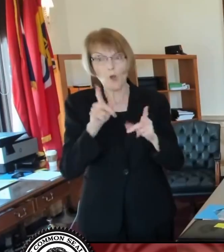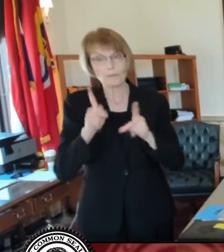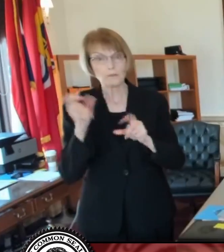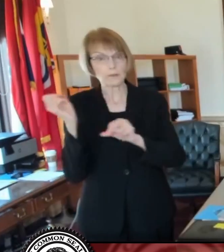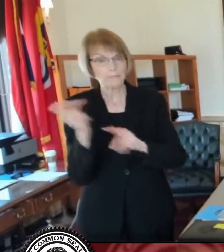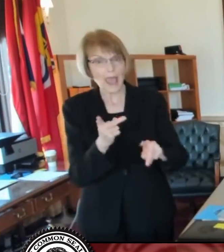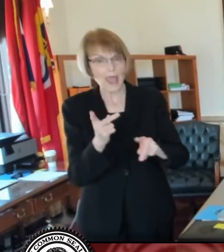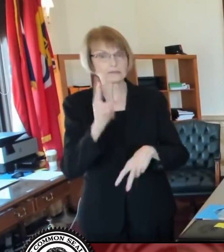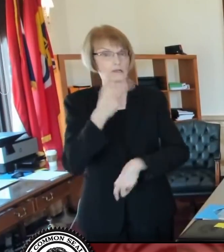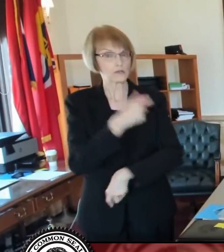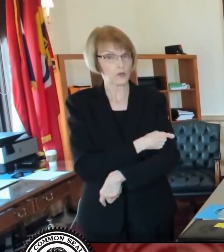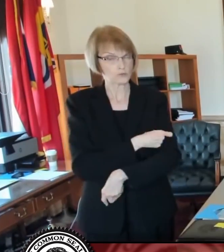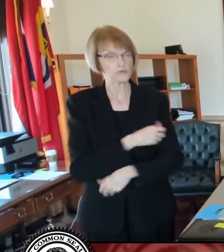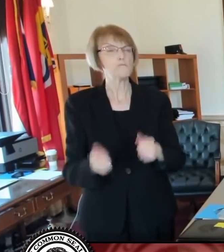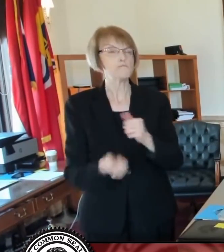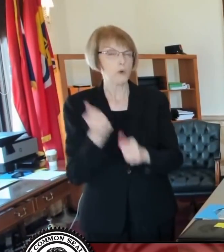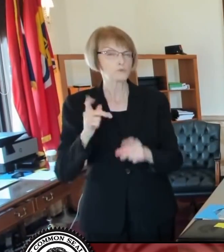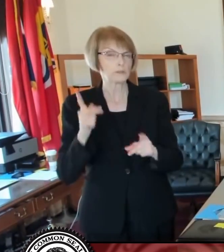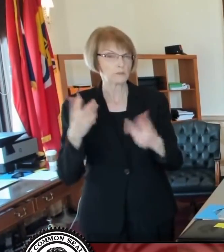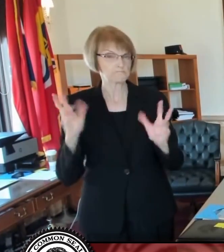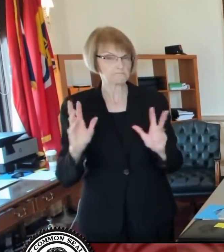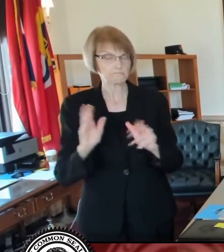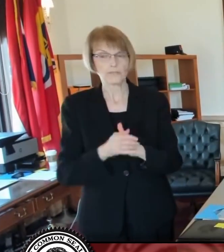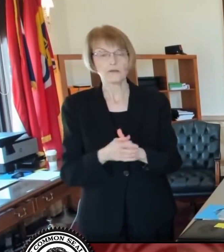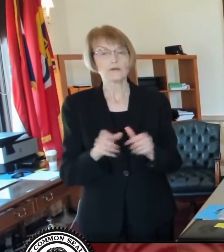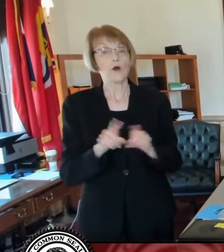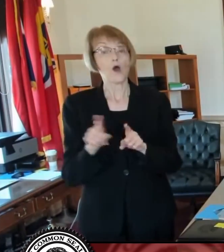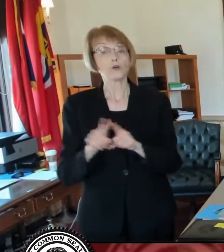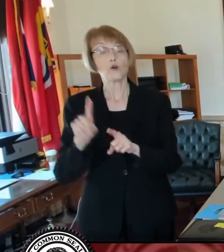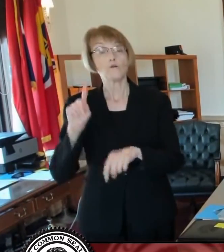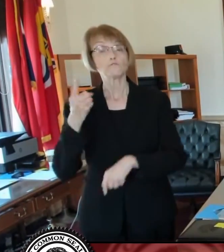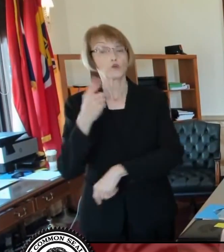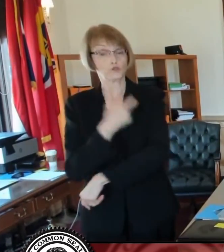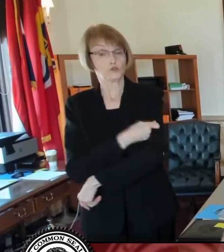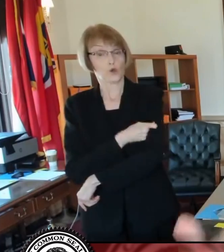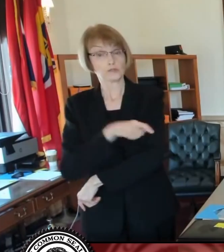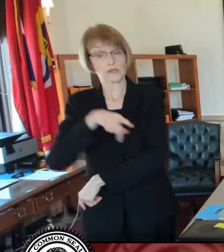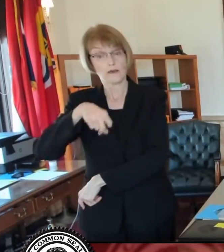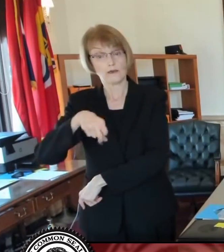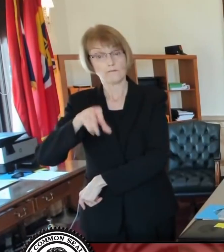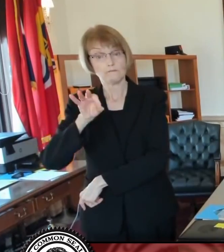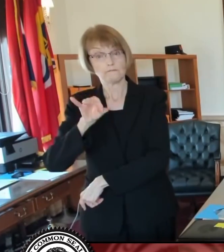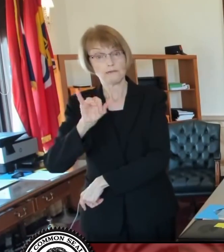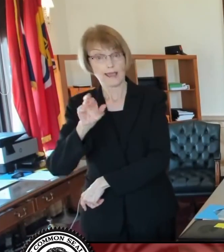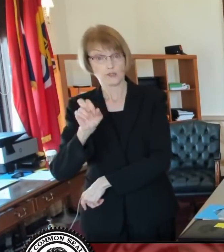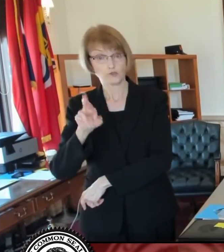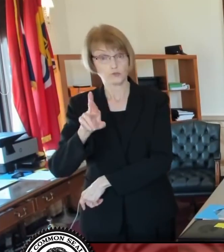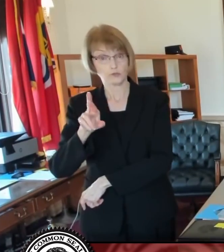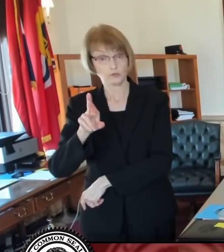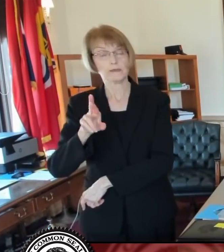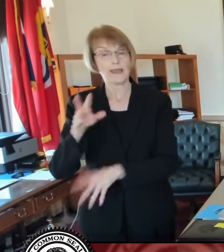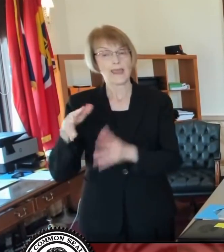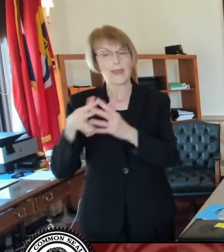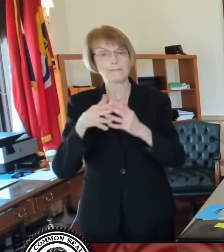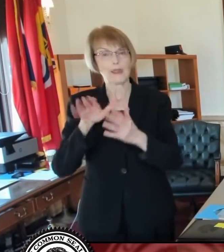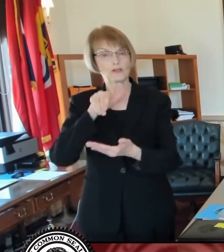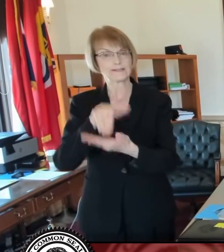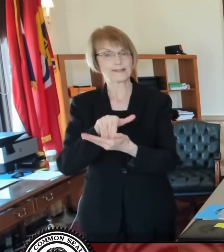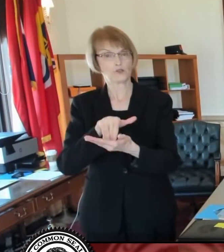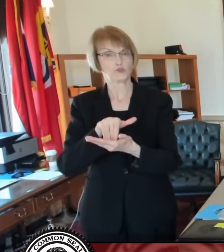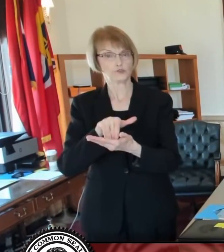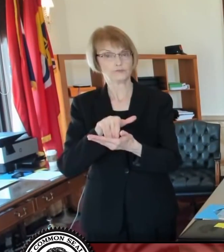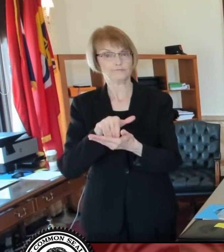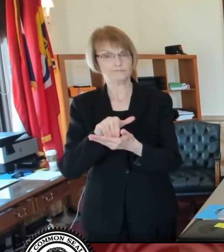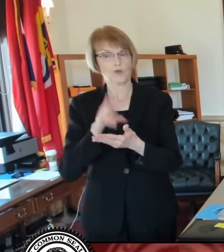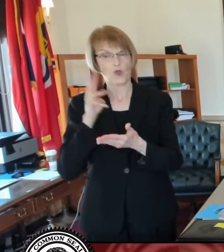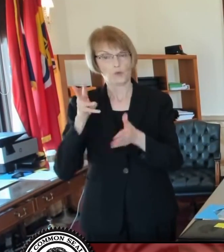most people did. And then we also did first doses of Pfizer at the America Center, Convention Center off of